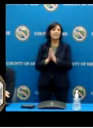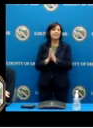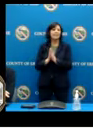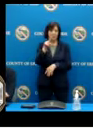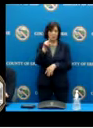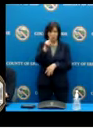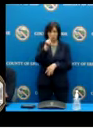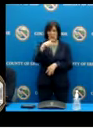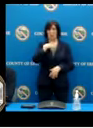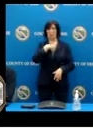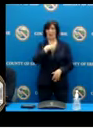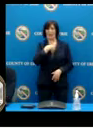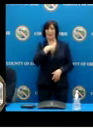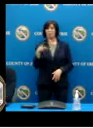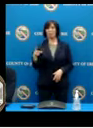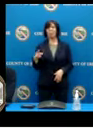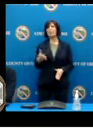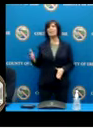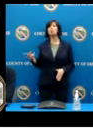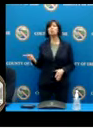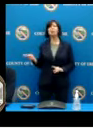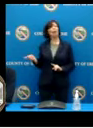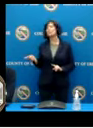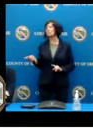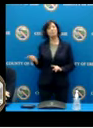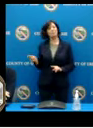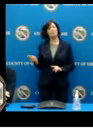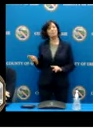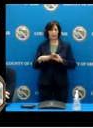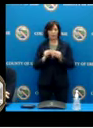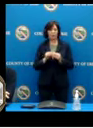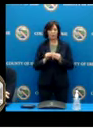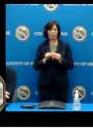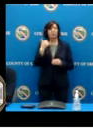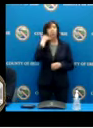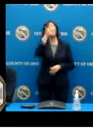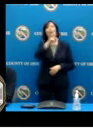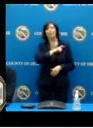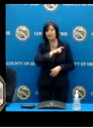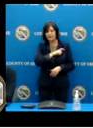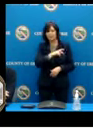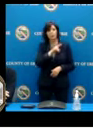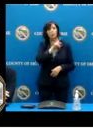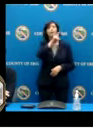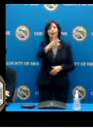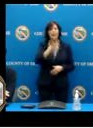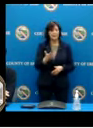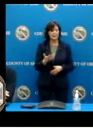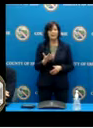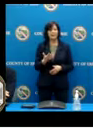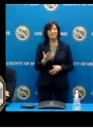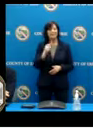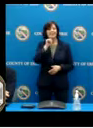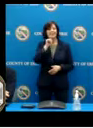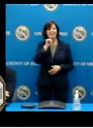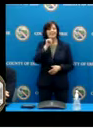or you want to complain about your neighbor's dog barking, that's a different number to call. Call your police, call 211 for specifics on